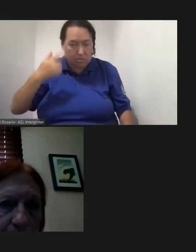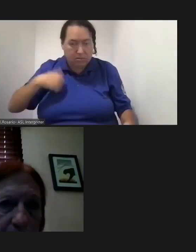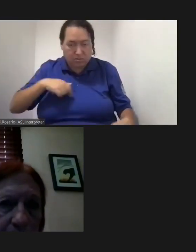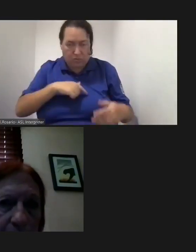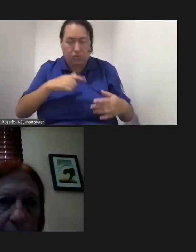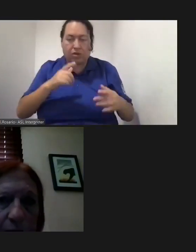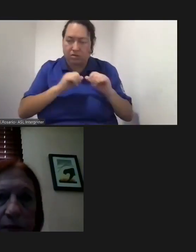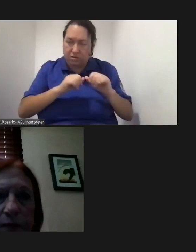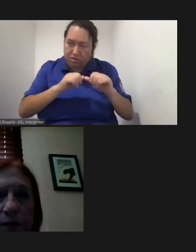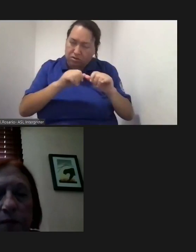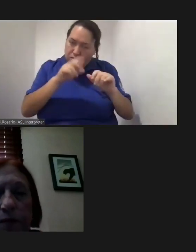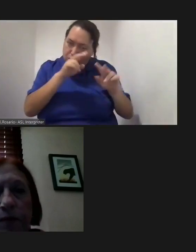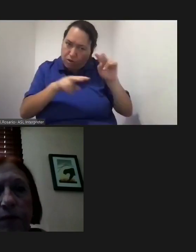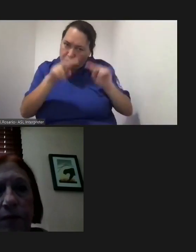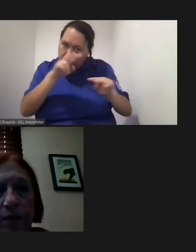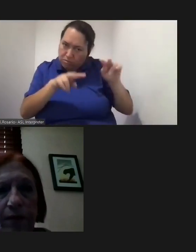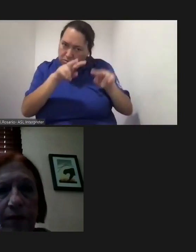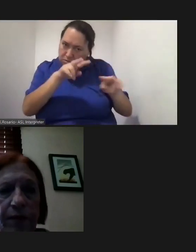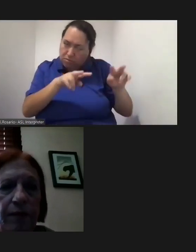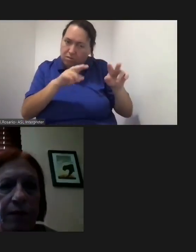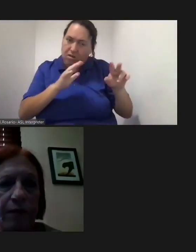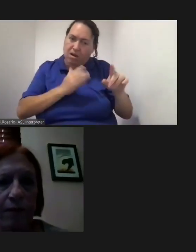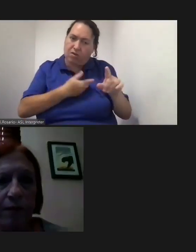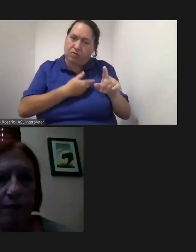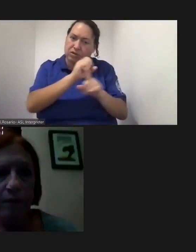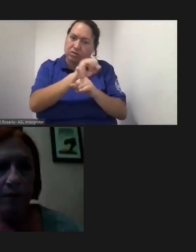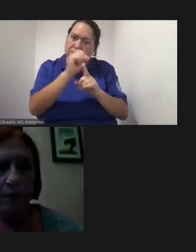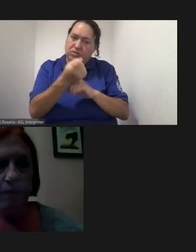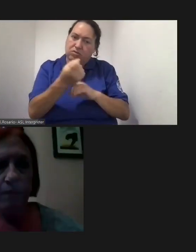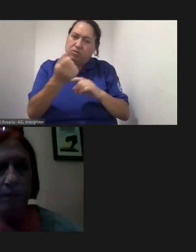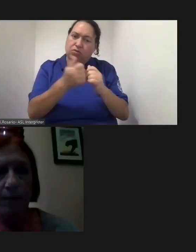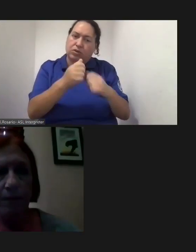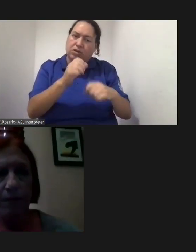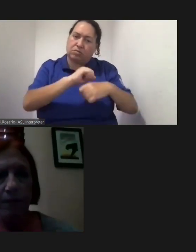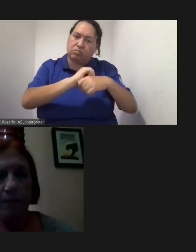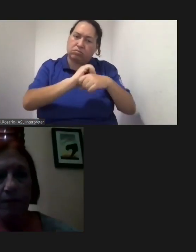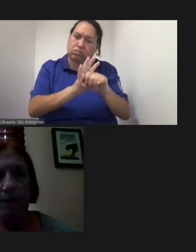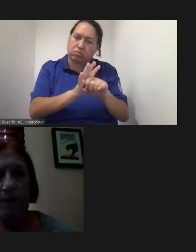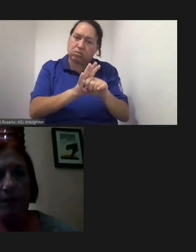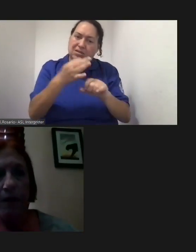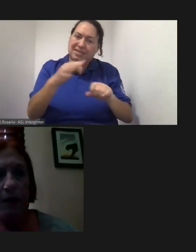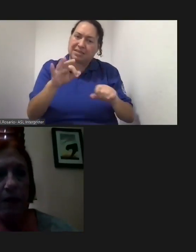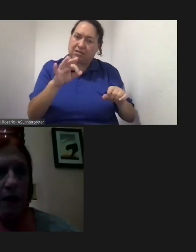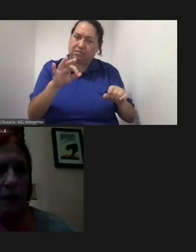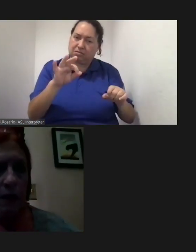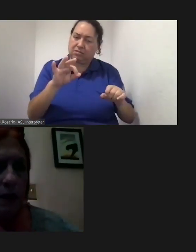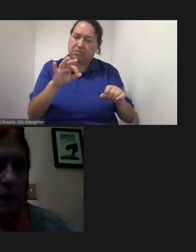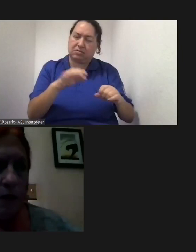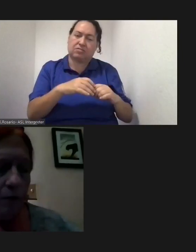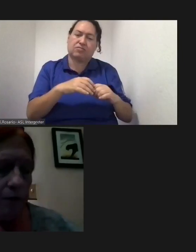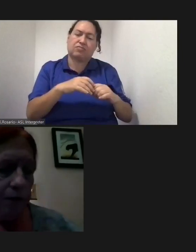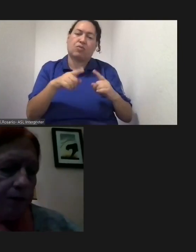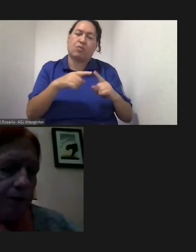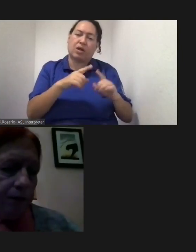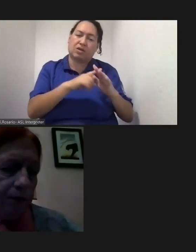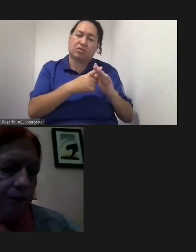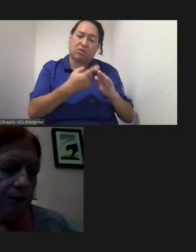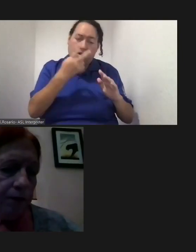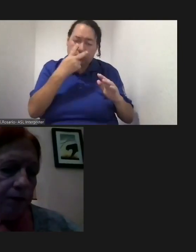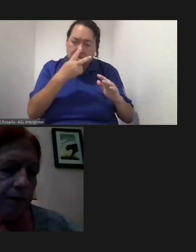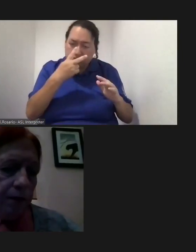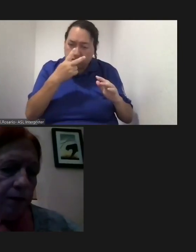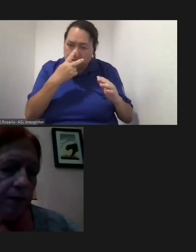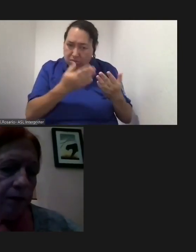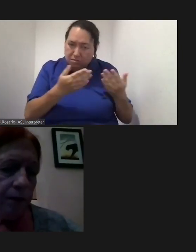continuously monitoring our situation here with coronavirus 19. When I start seeing things